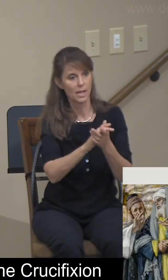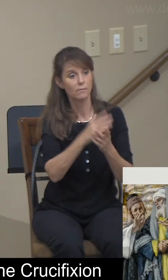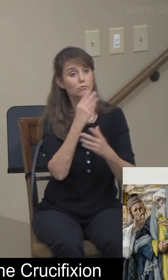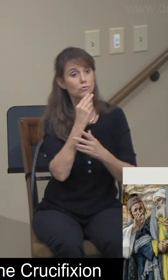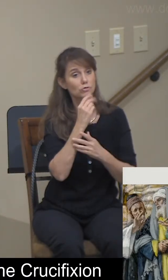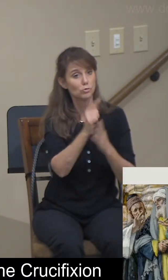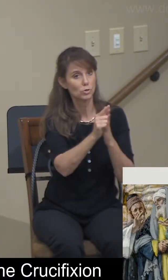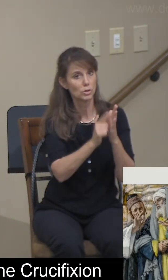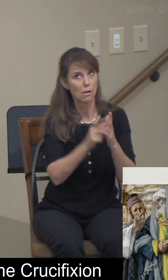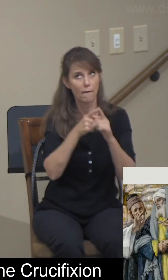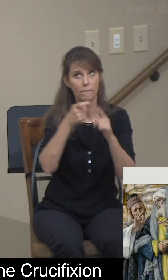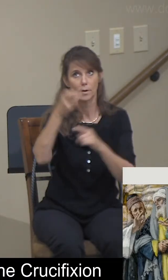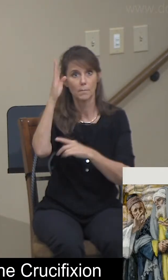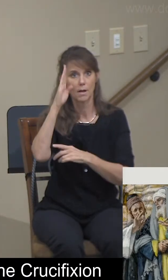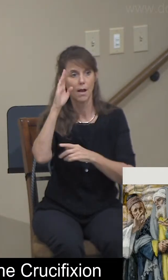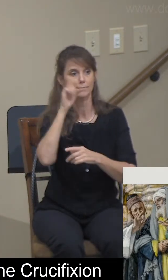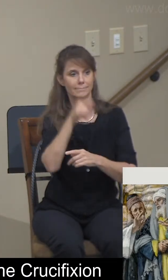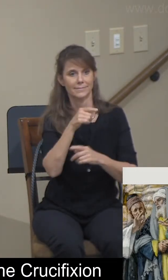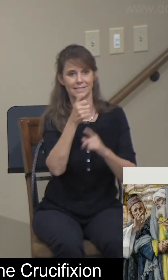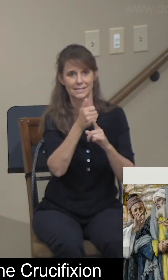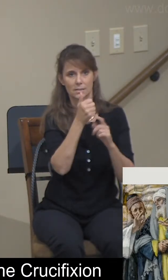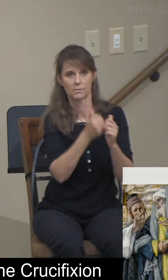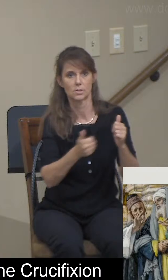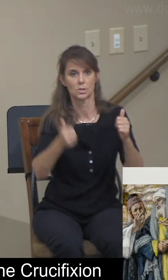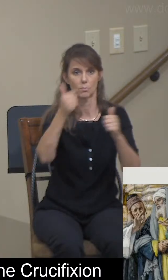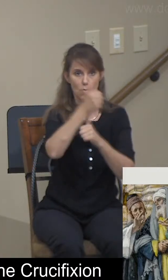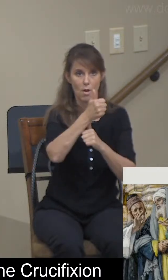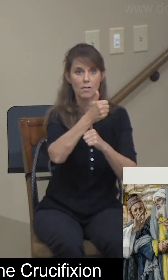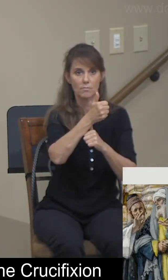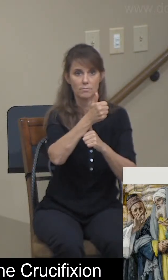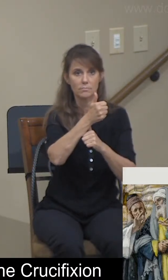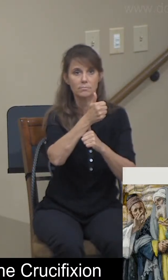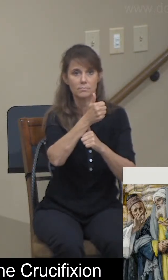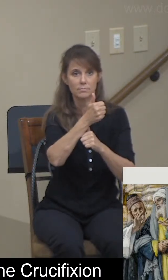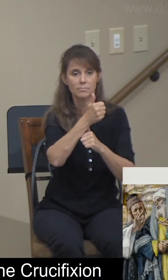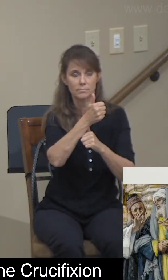supreme. Sometimes to their own detriment, they're committed to Jewish law.